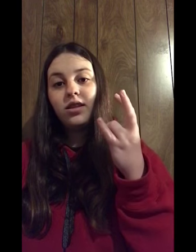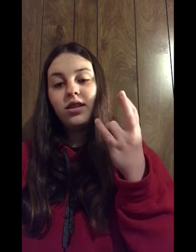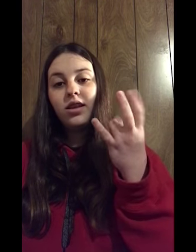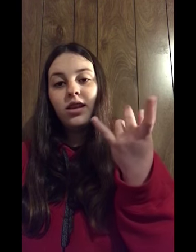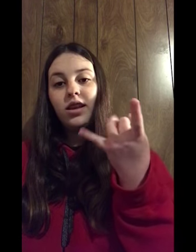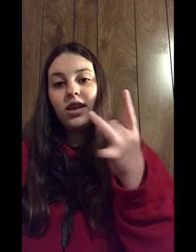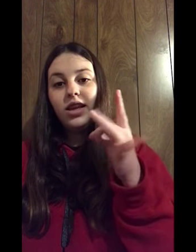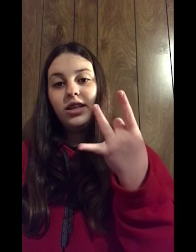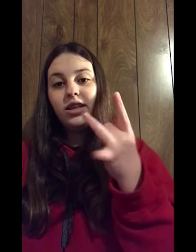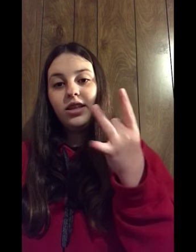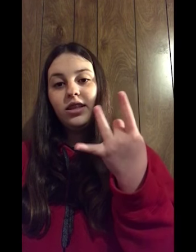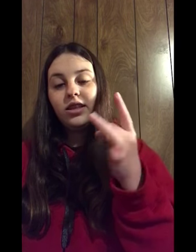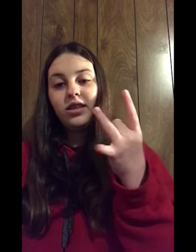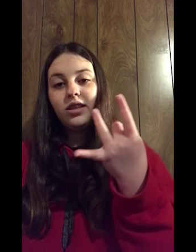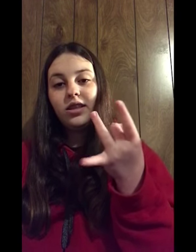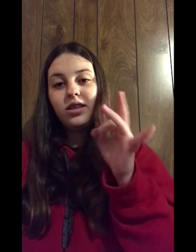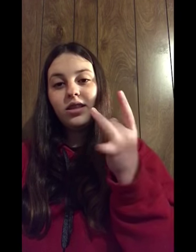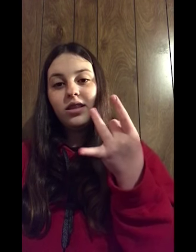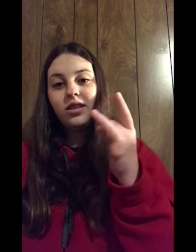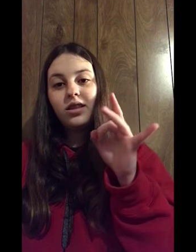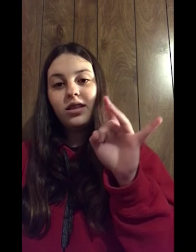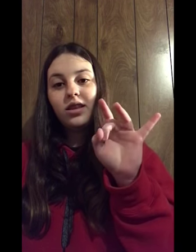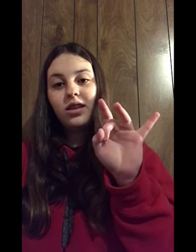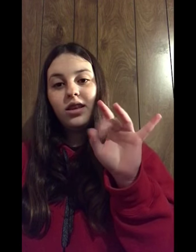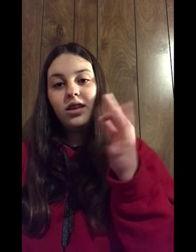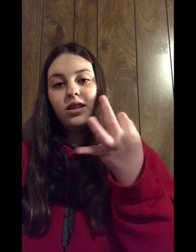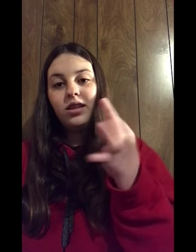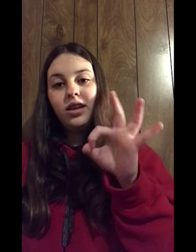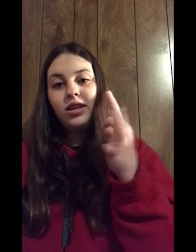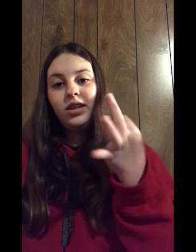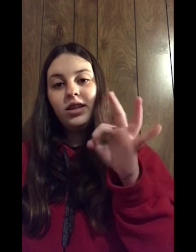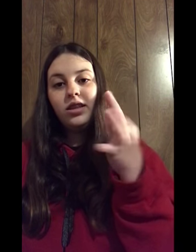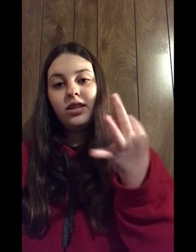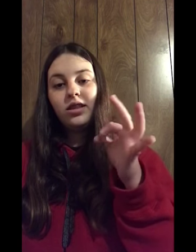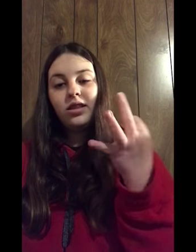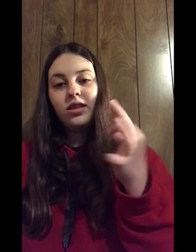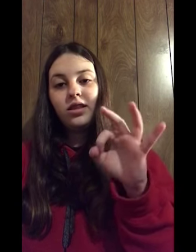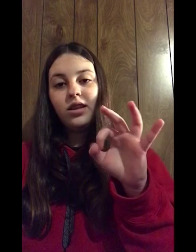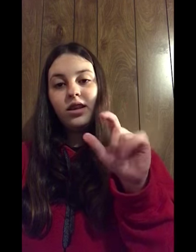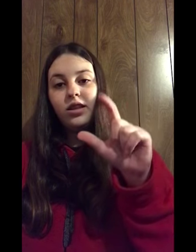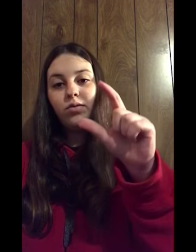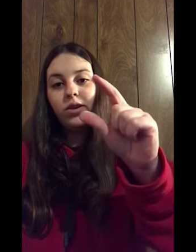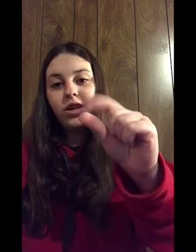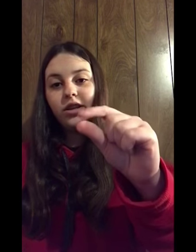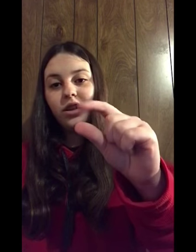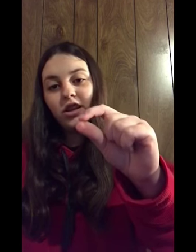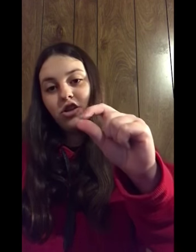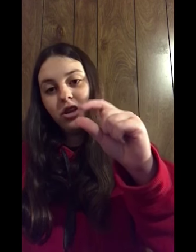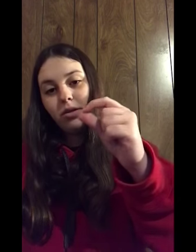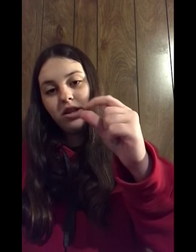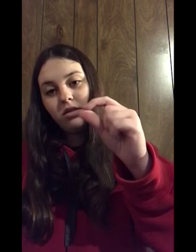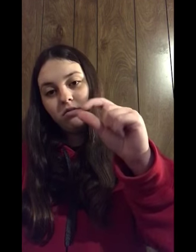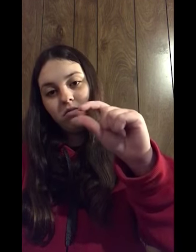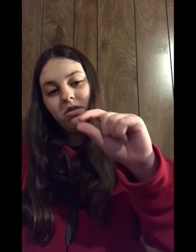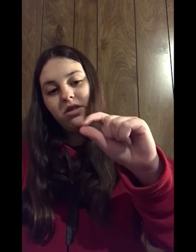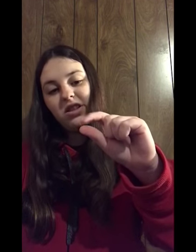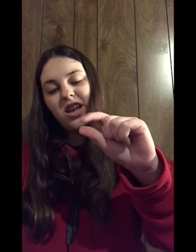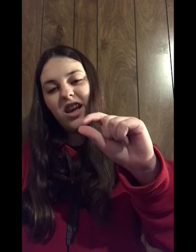17, 18, 19, and then 20. It's like a G, but on the side.